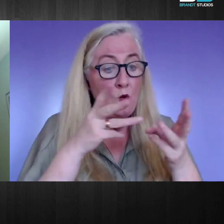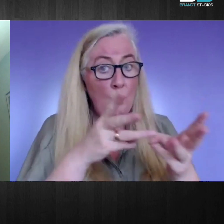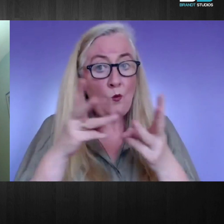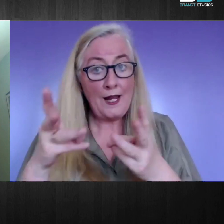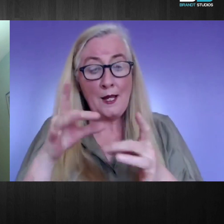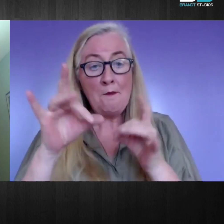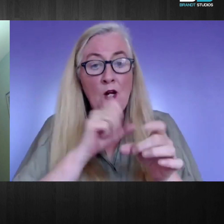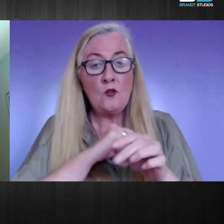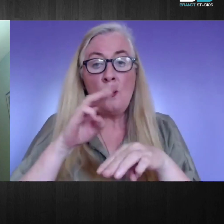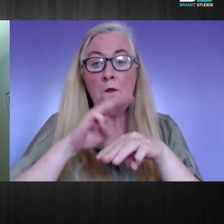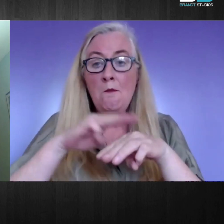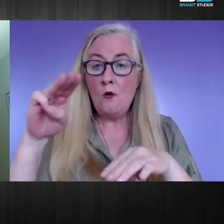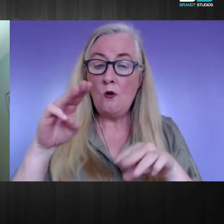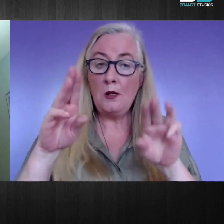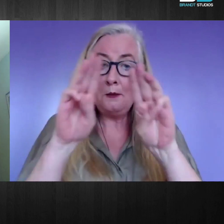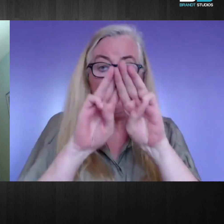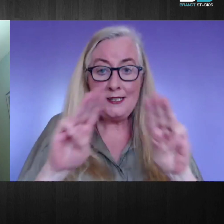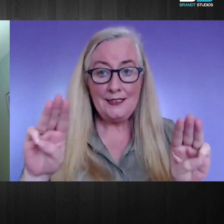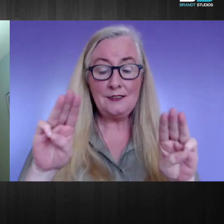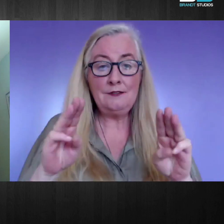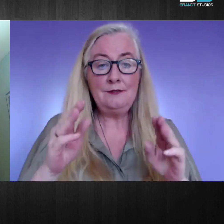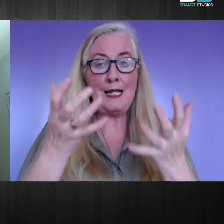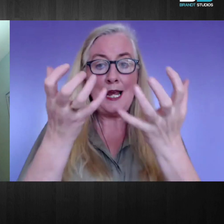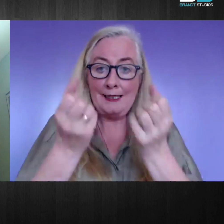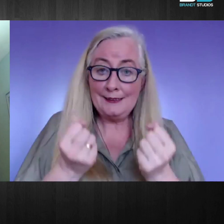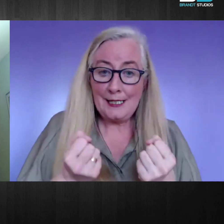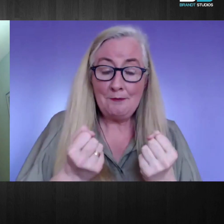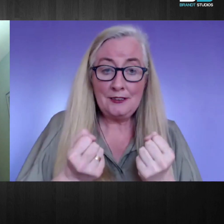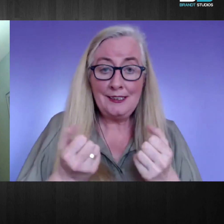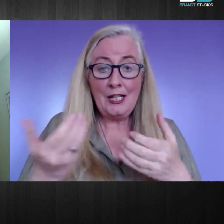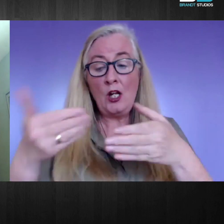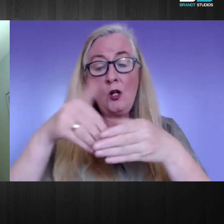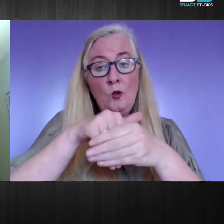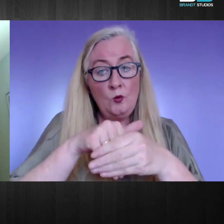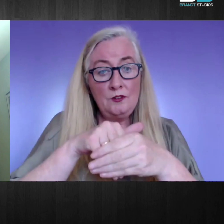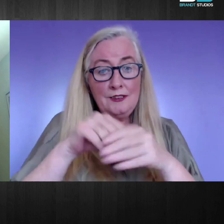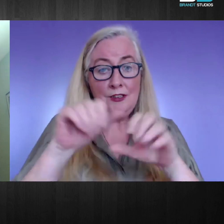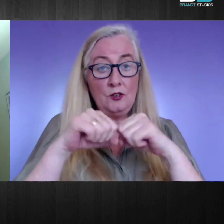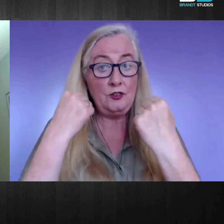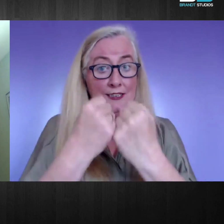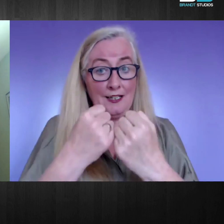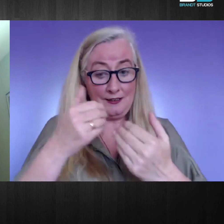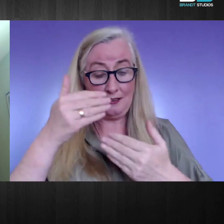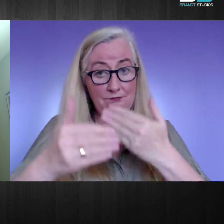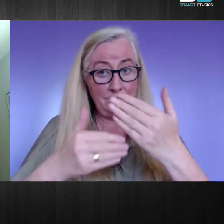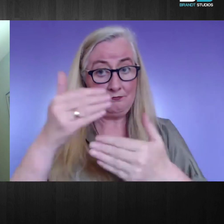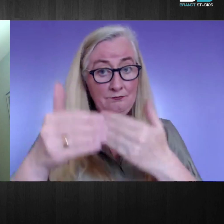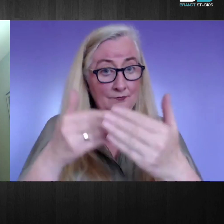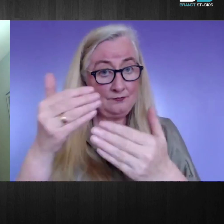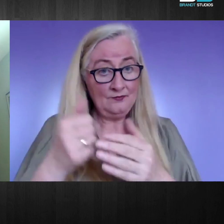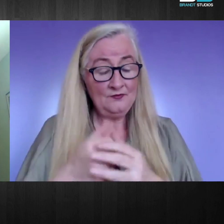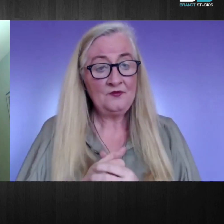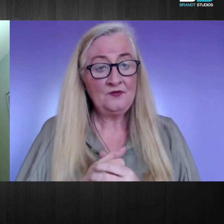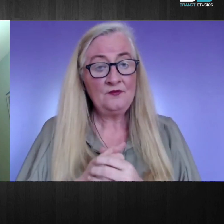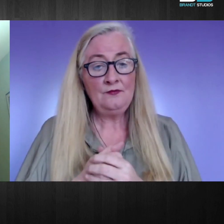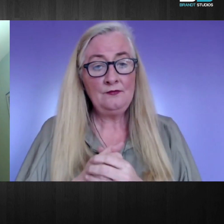peaceful, tolerant, inclusive, creative, sustainable societies. So the term artistic citizenship is kind of coming